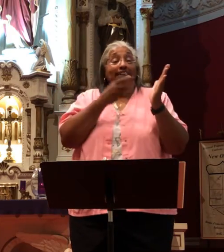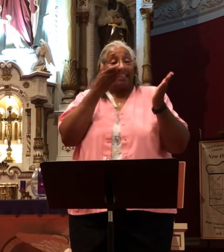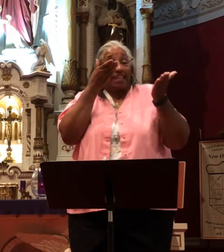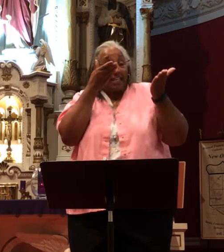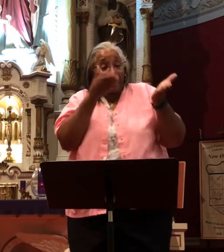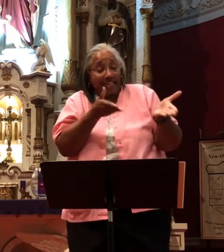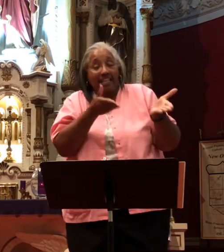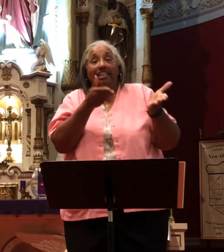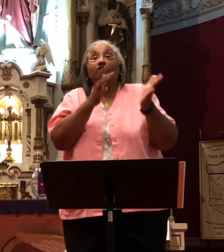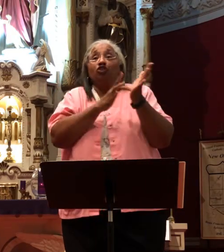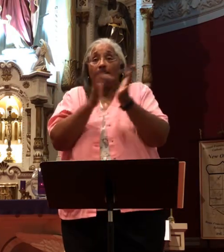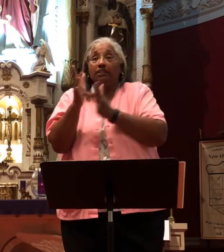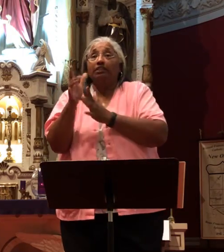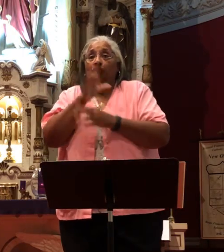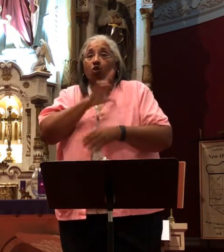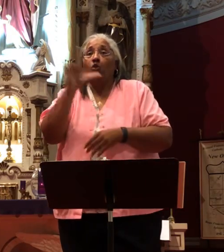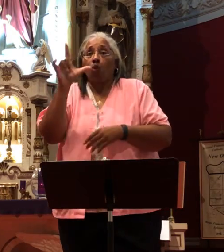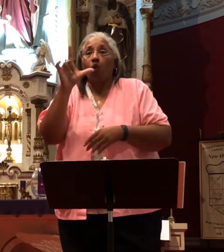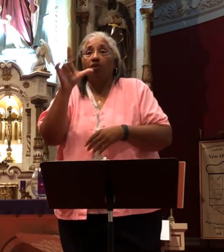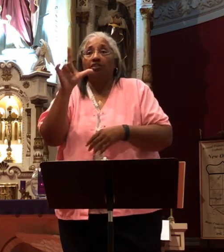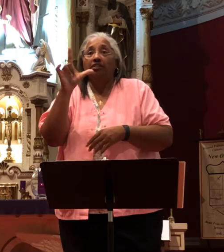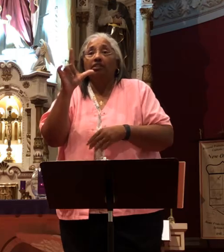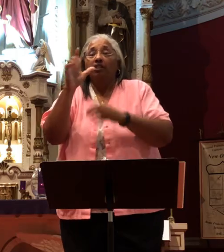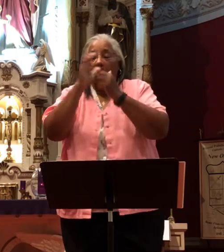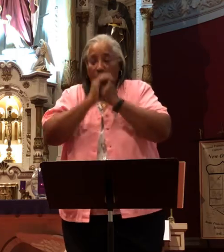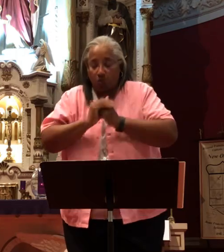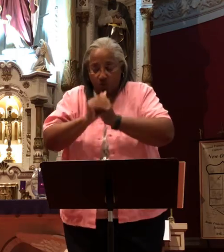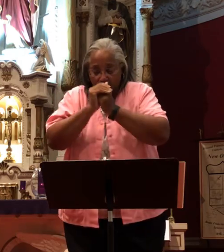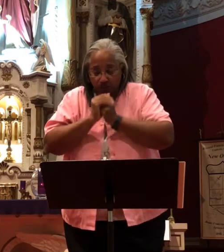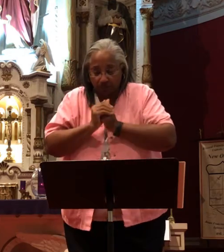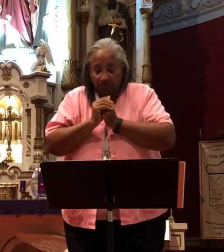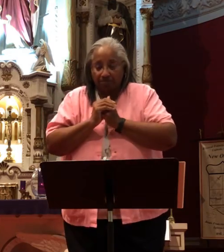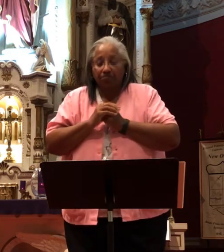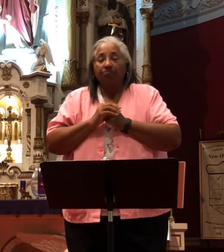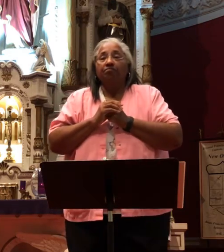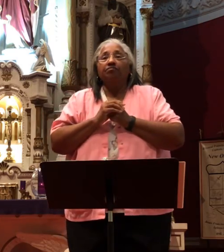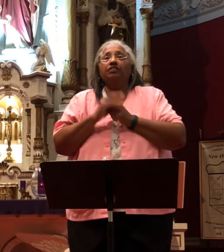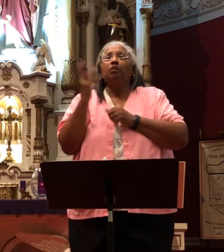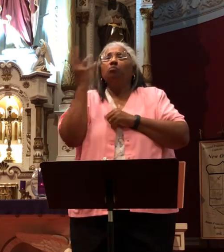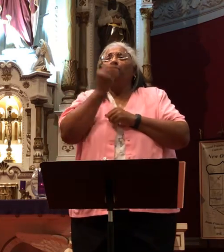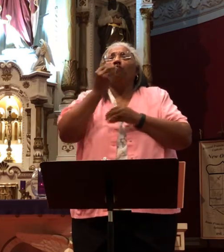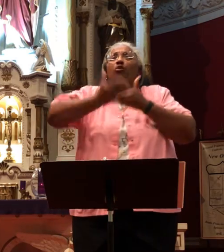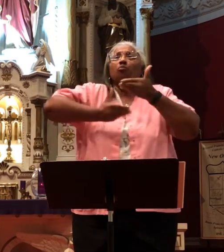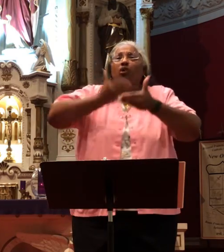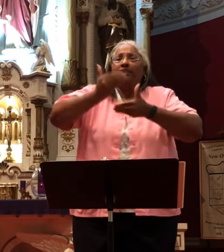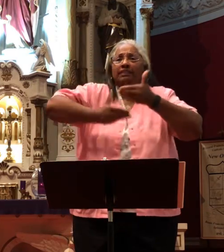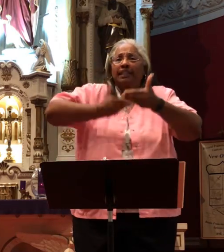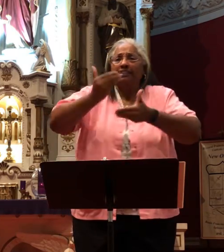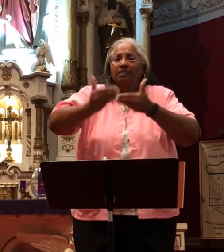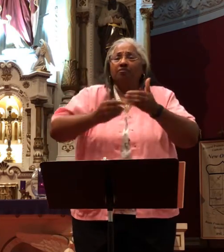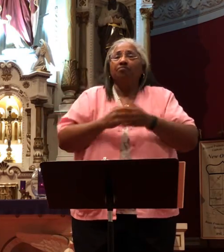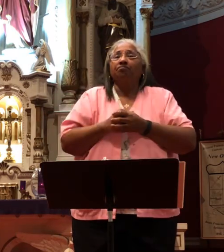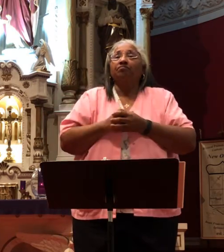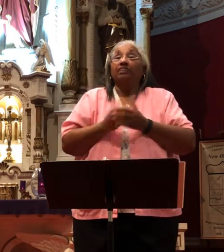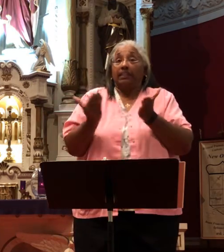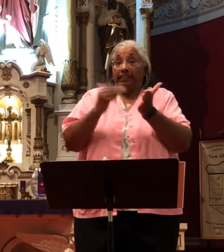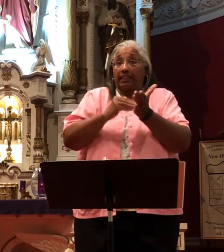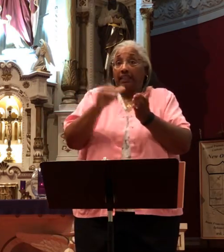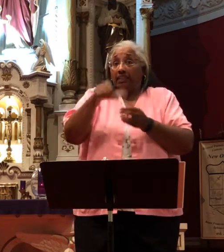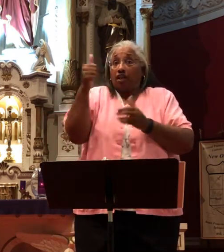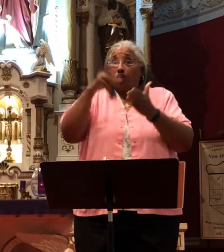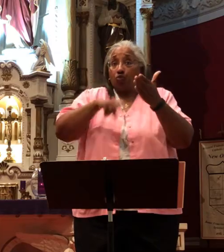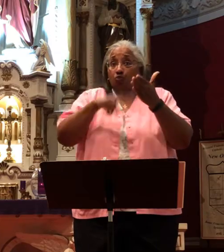as he prostrates himself and worships him. So what a beautiful process. Once again, another reading